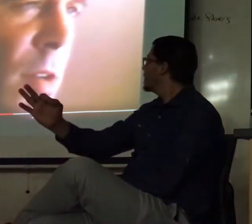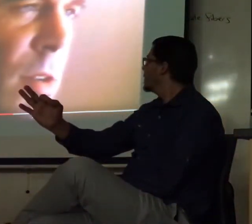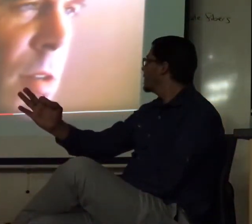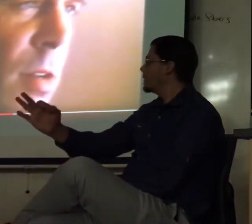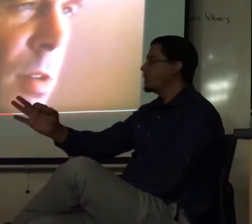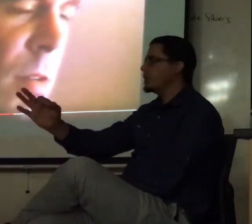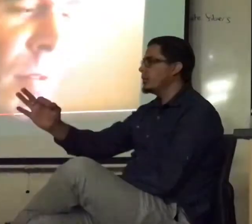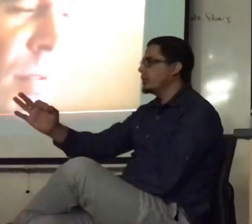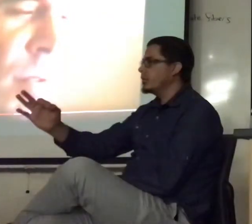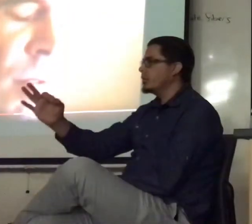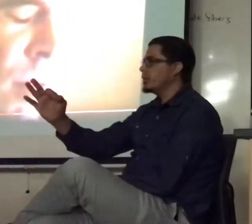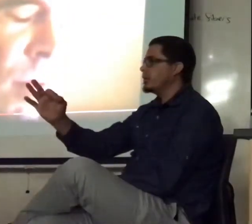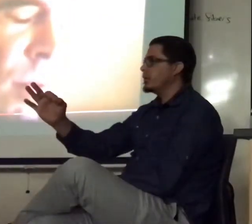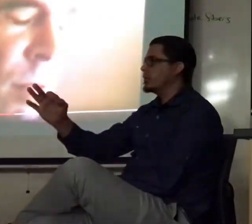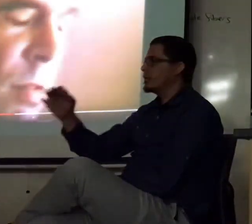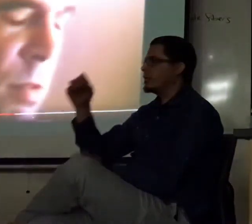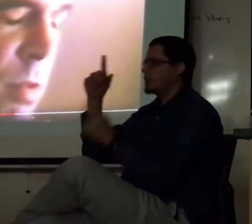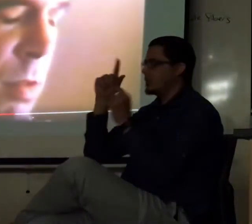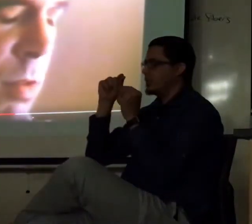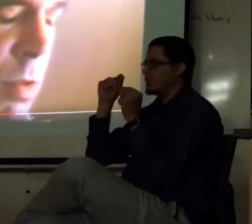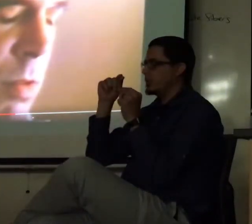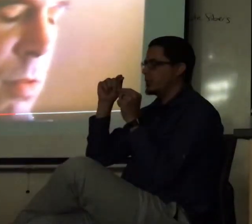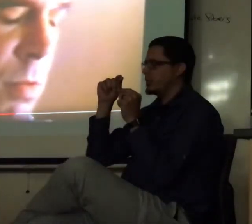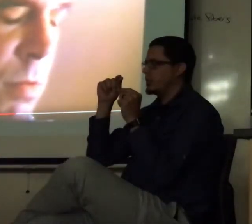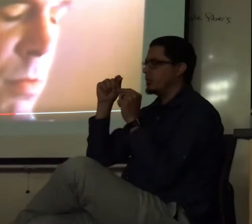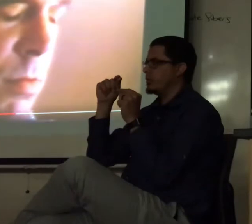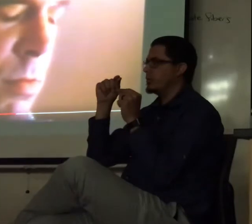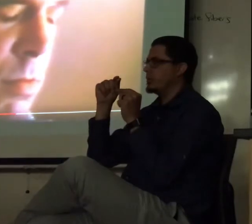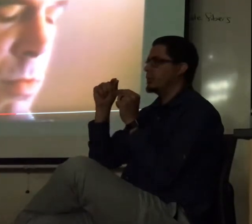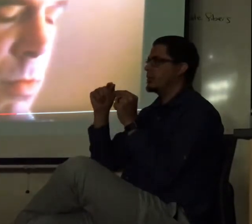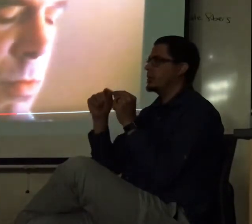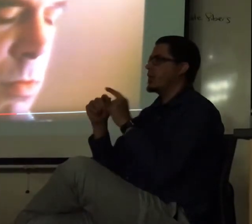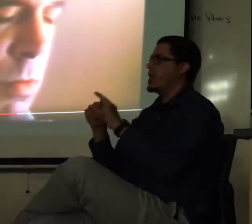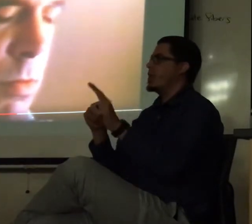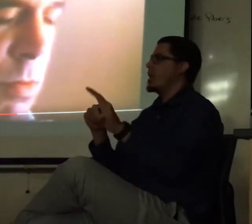See it? Close your eyes and let your left hand do a little work here.